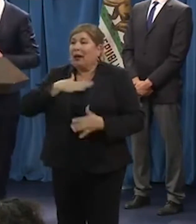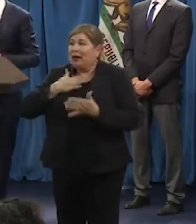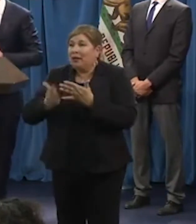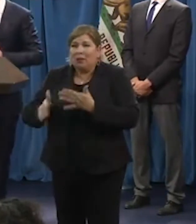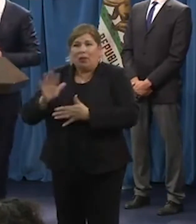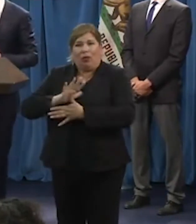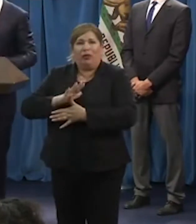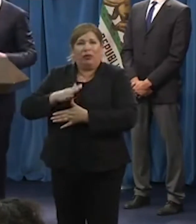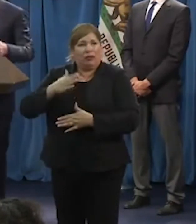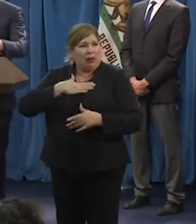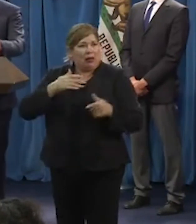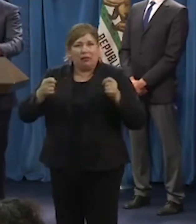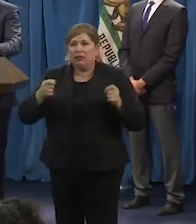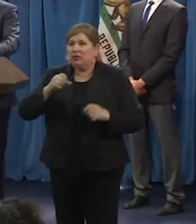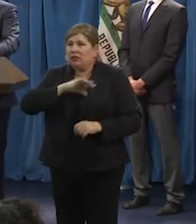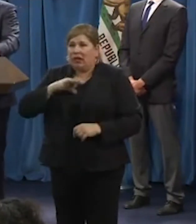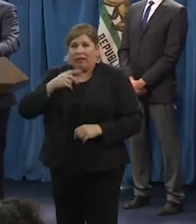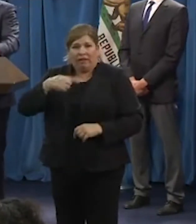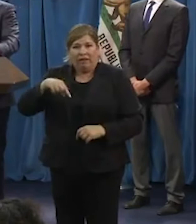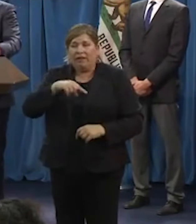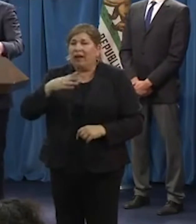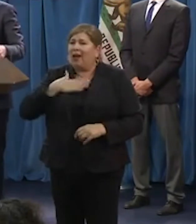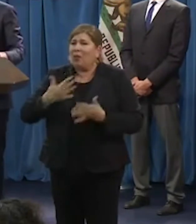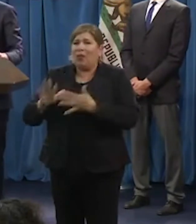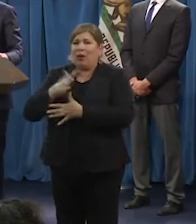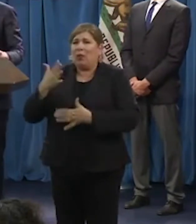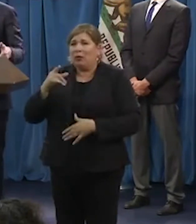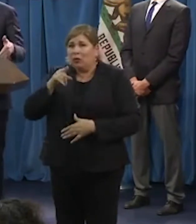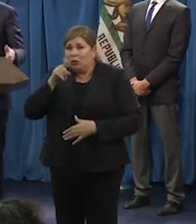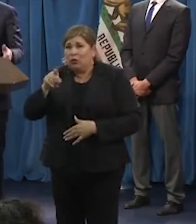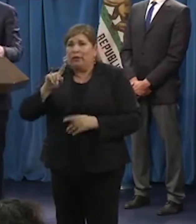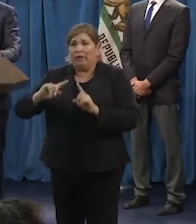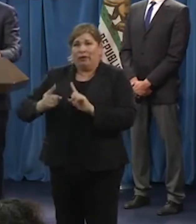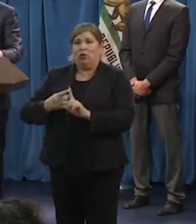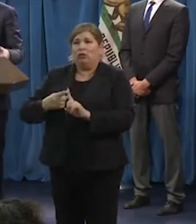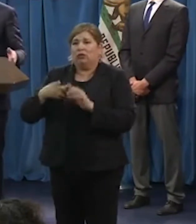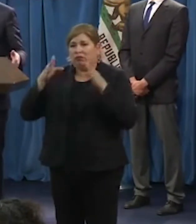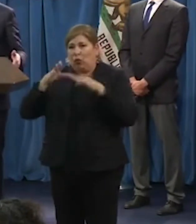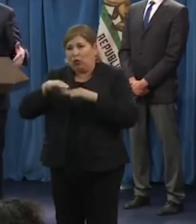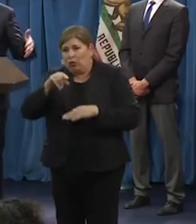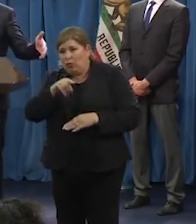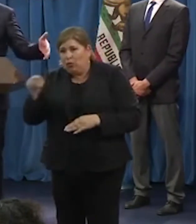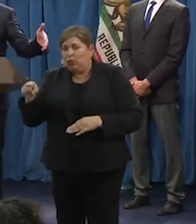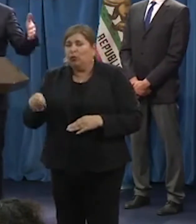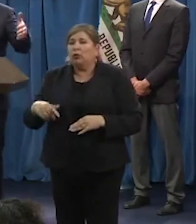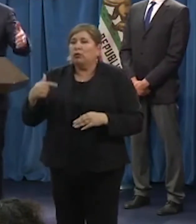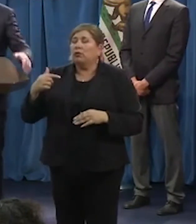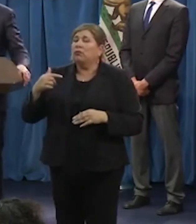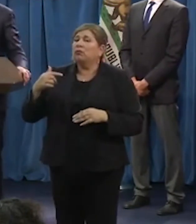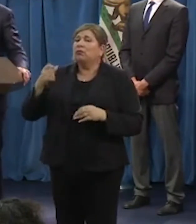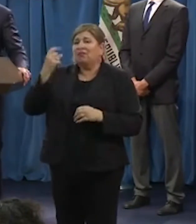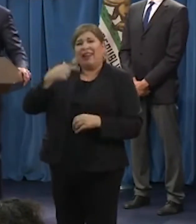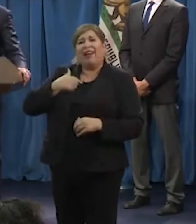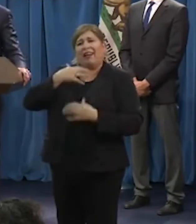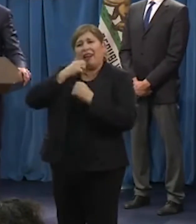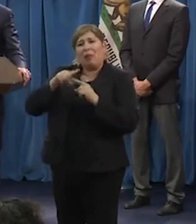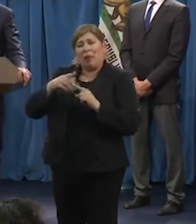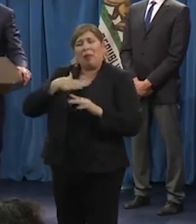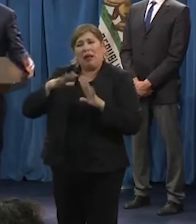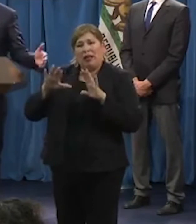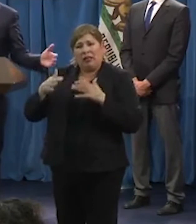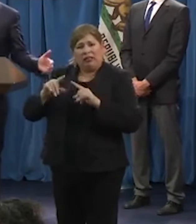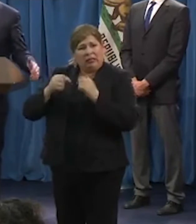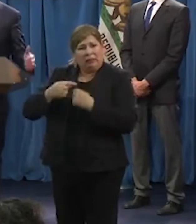my administration's priority, is you first. But that said, I care deeply about our team members and care deeply about their families.